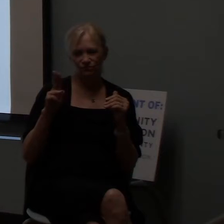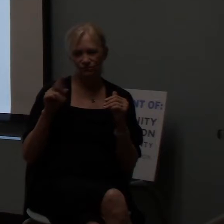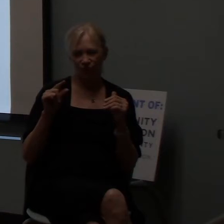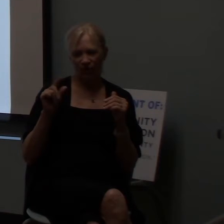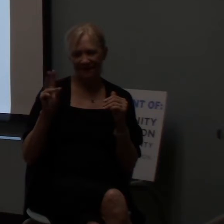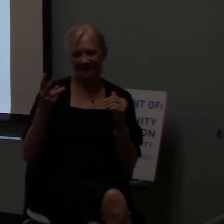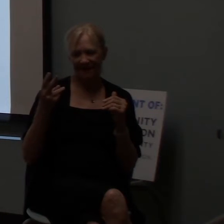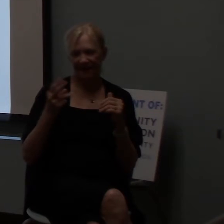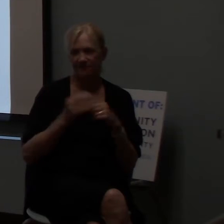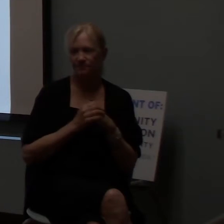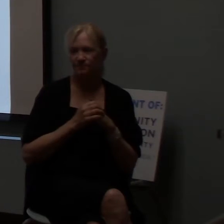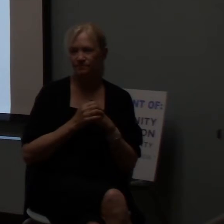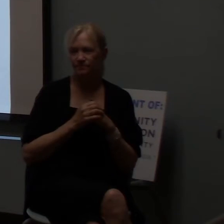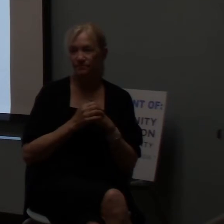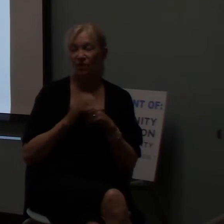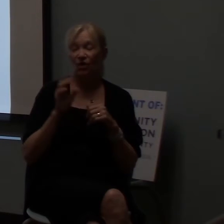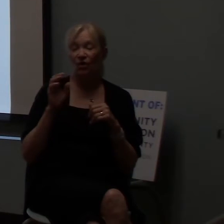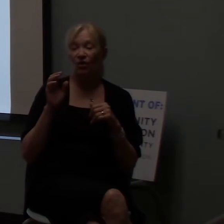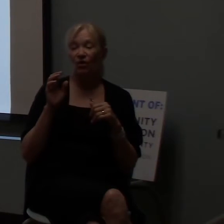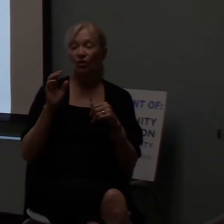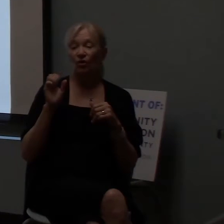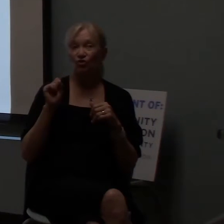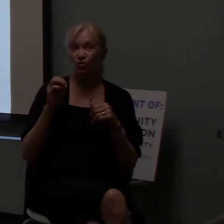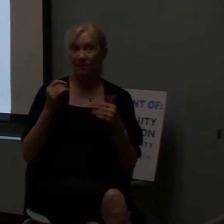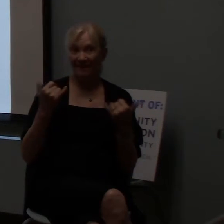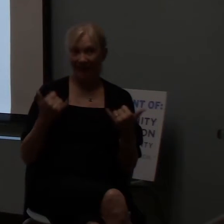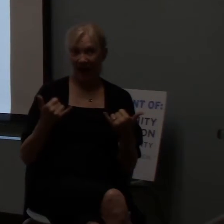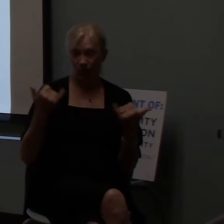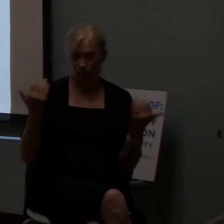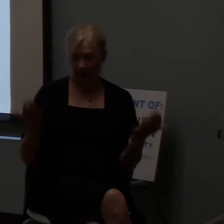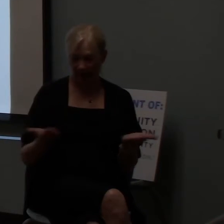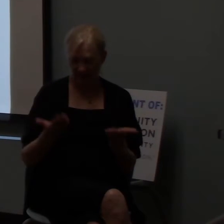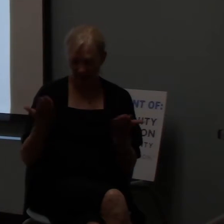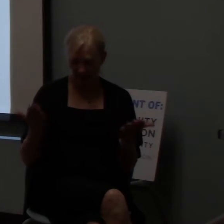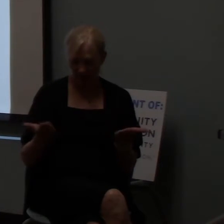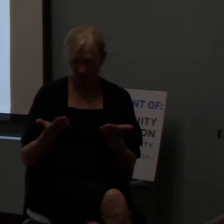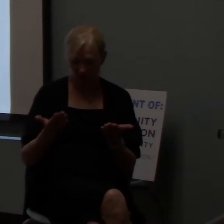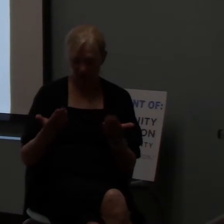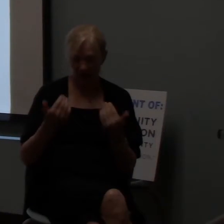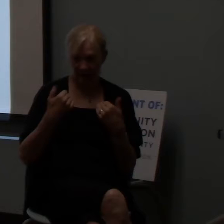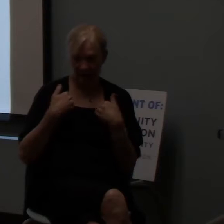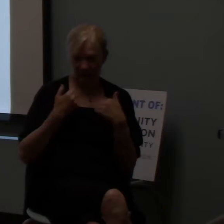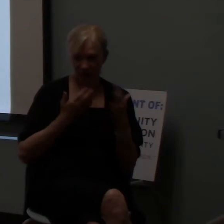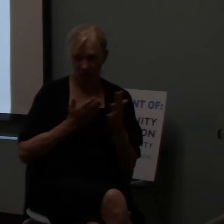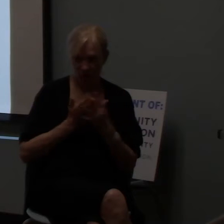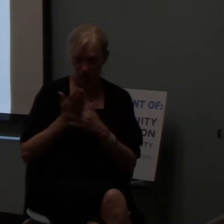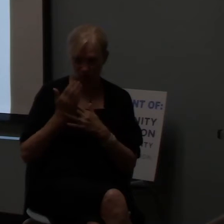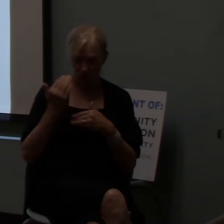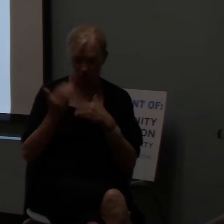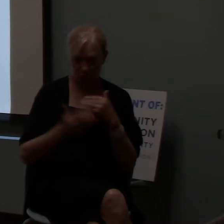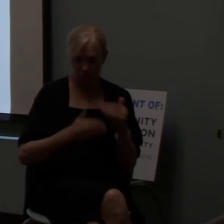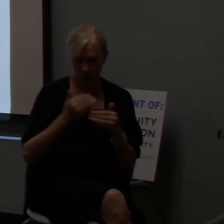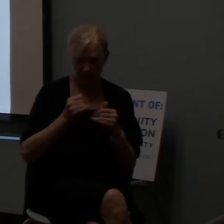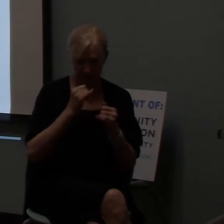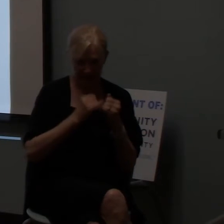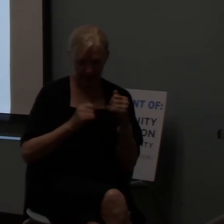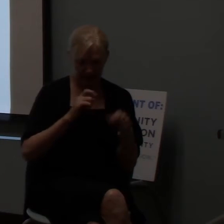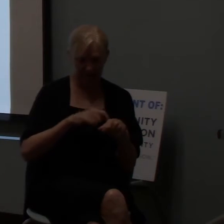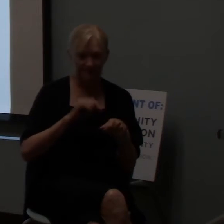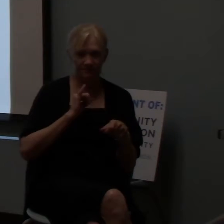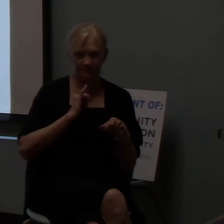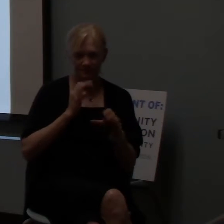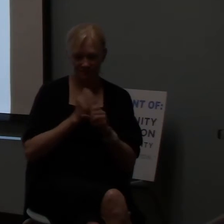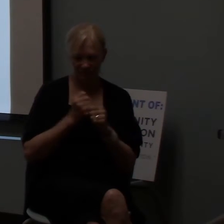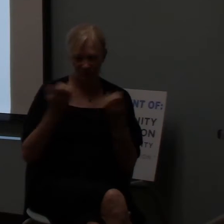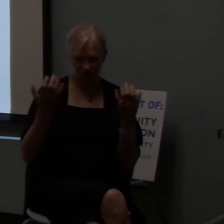commissioners. So moving on, so now we're here. And having gone through the process last time, I finally got a chance to go